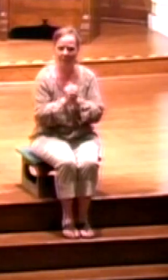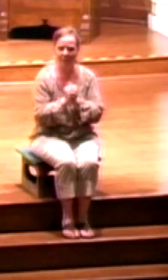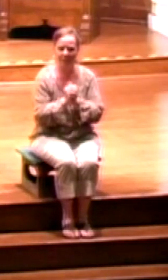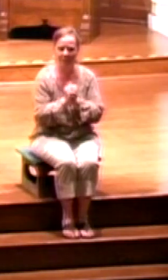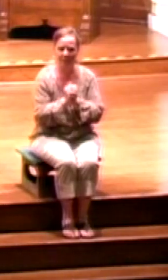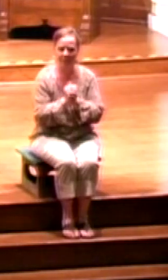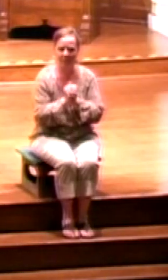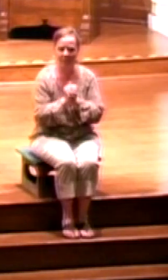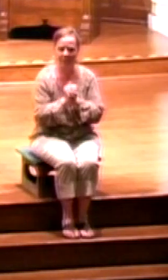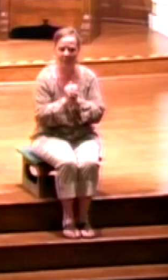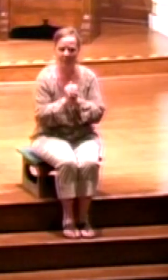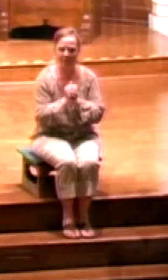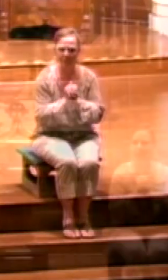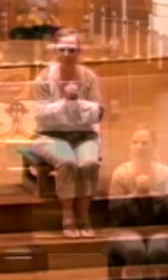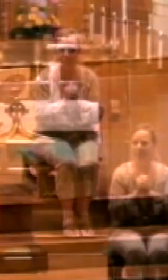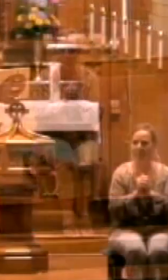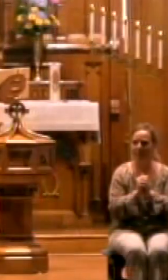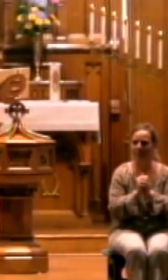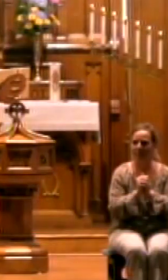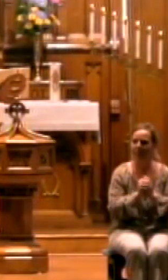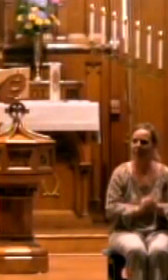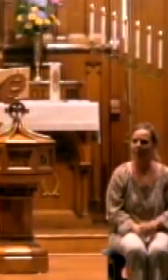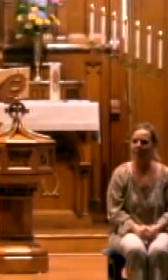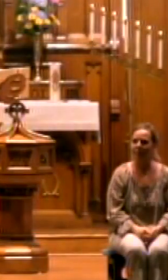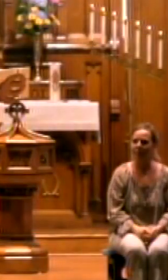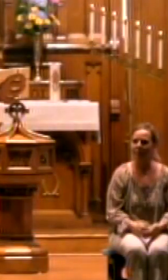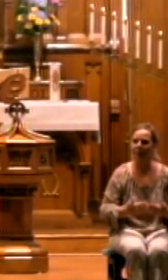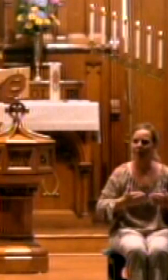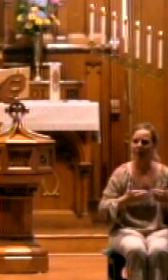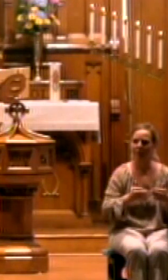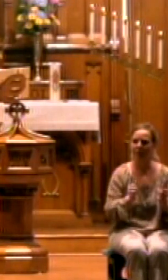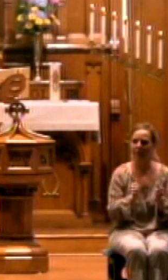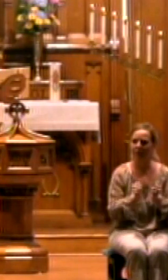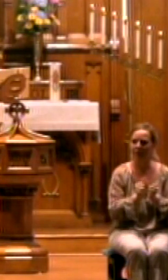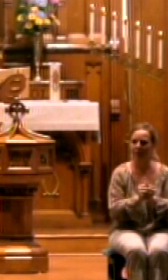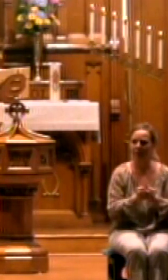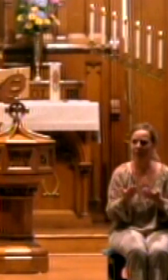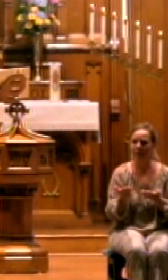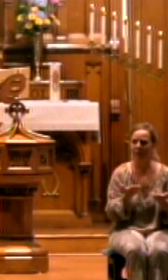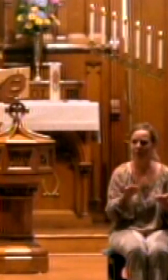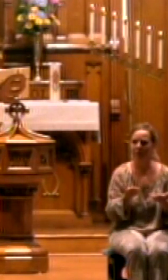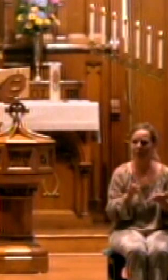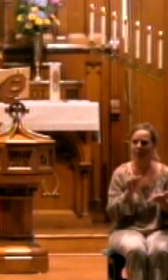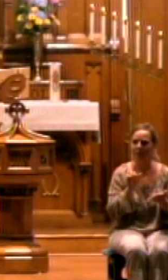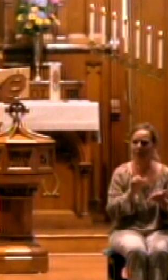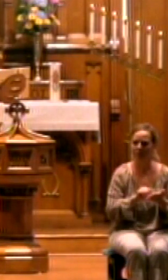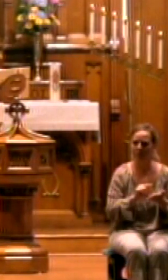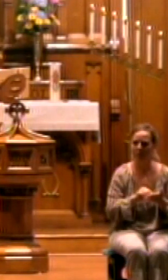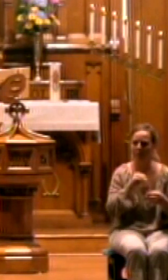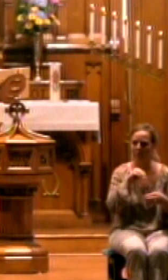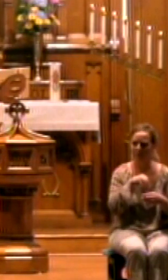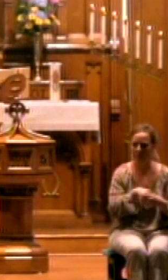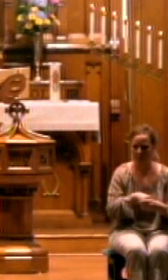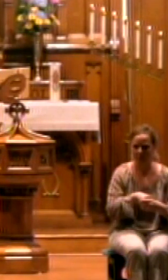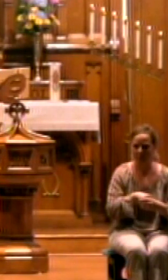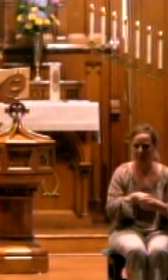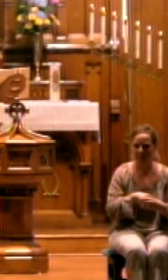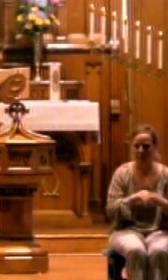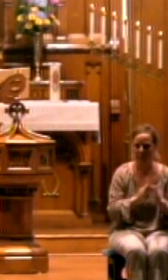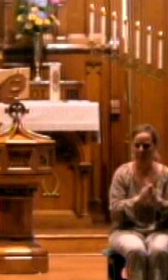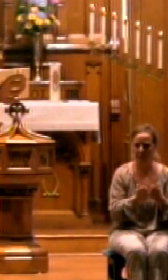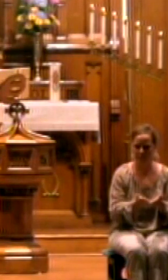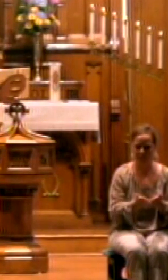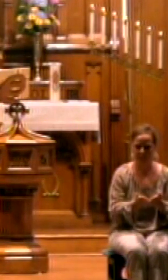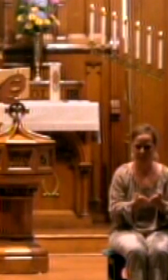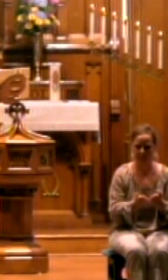worship. We will continue with the order of services printed in the bulletin, and we'll start at the top of the page